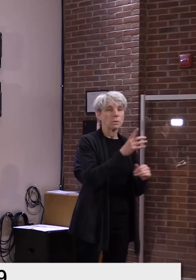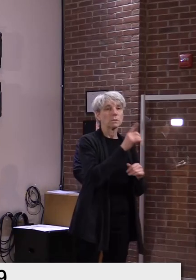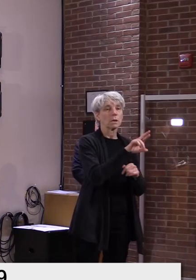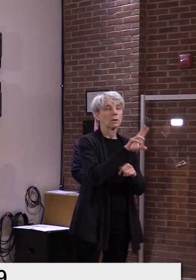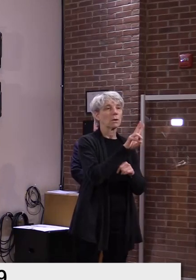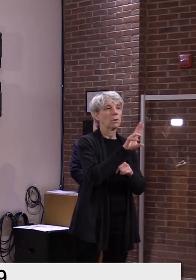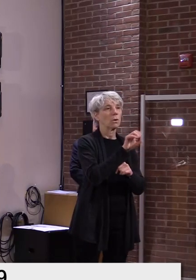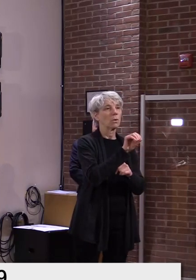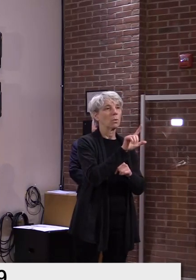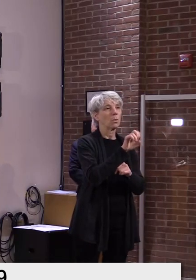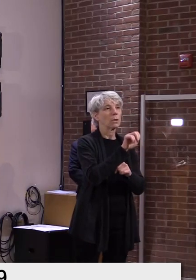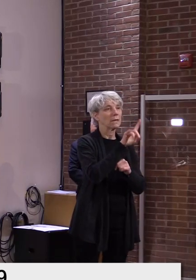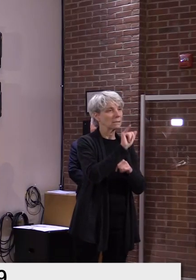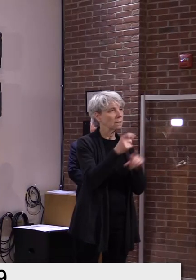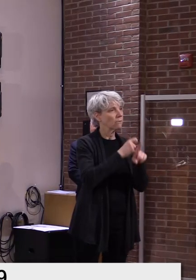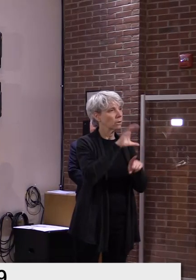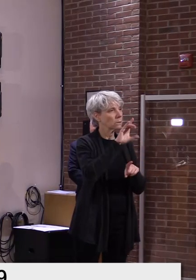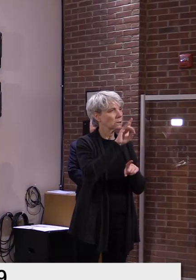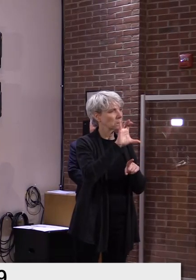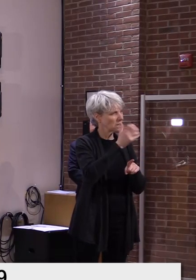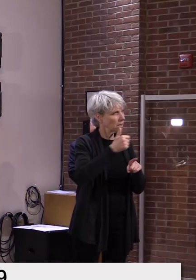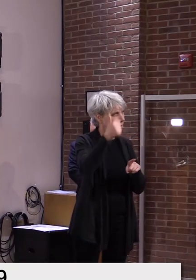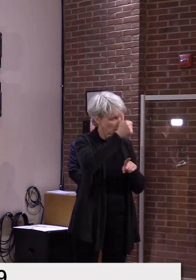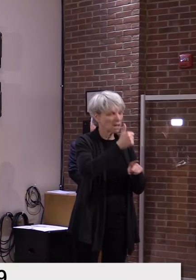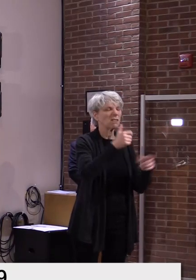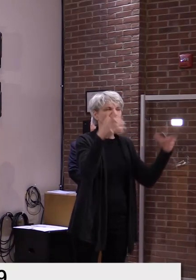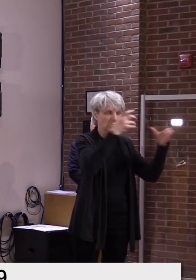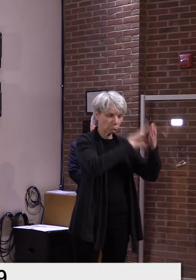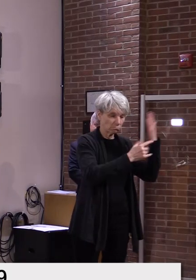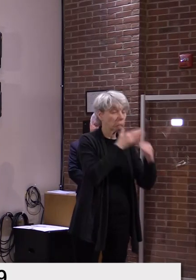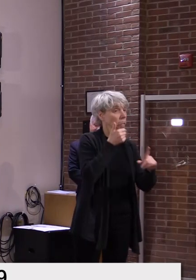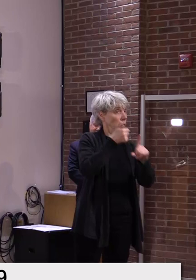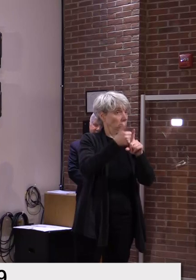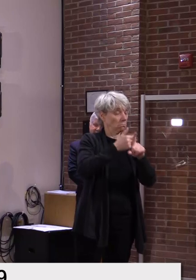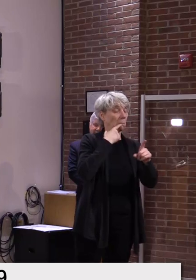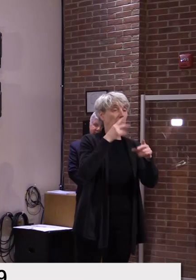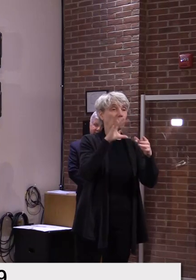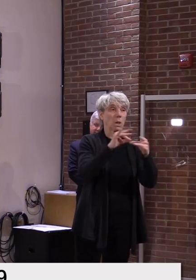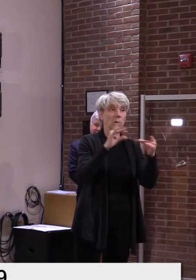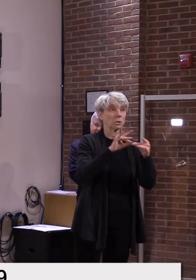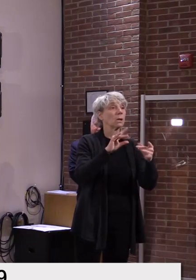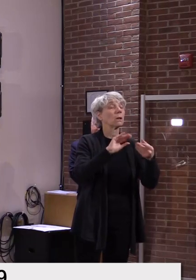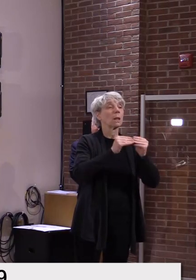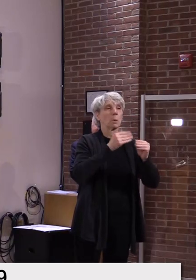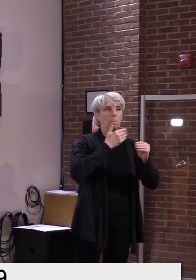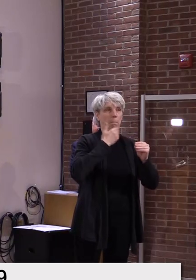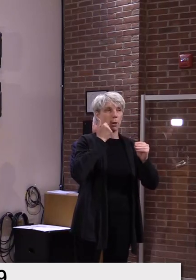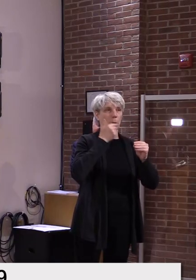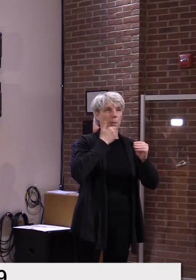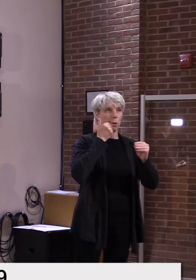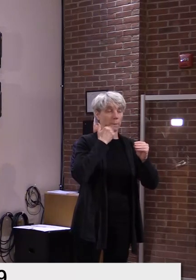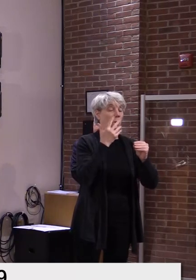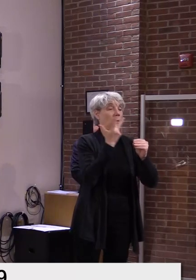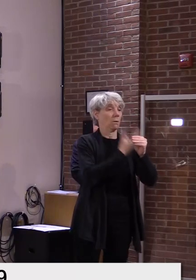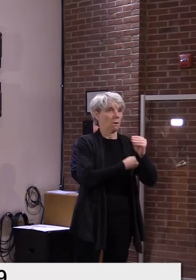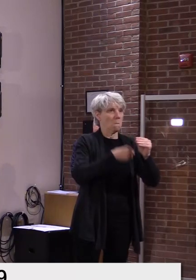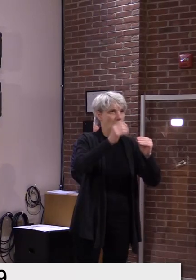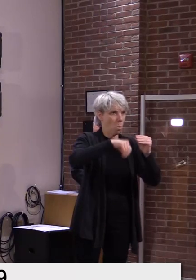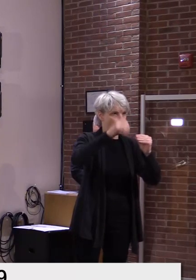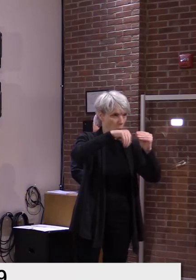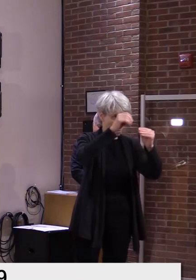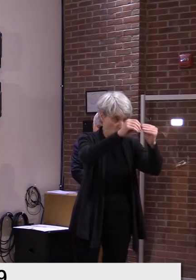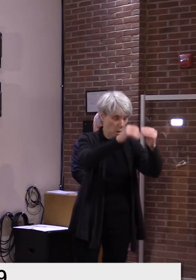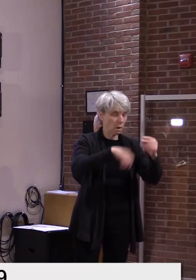Dr. Walensky emphasized the national numbers continue to move in the right direction in respect to vaccinations, as well as